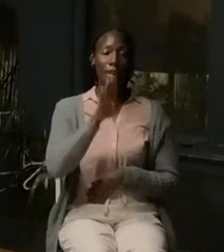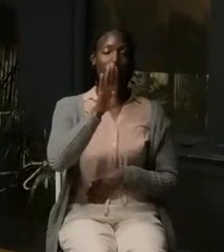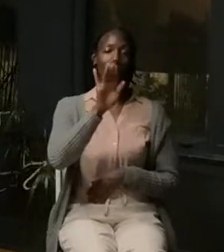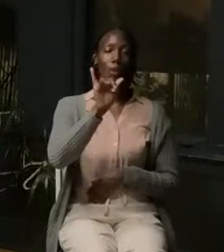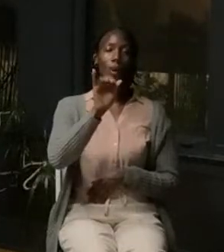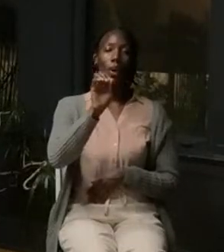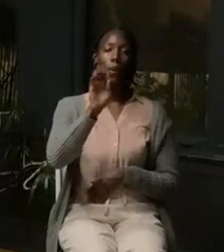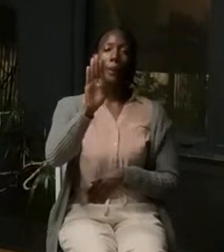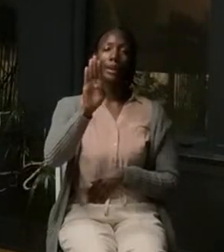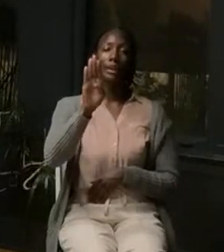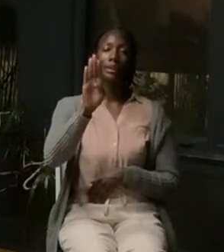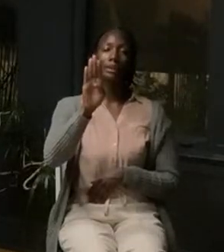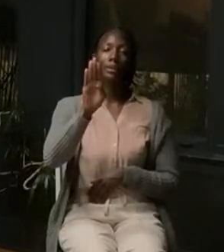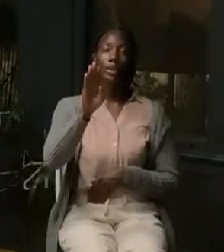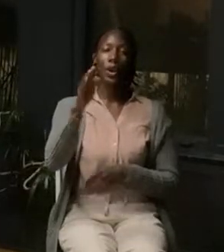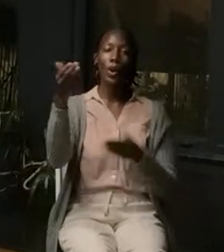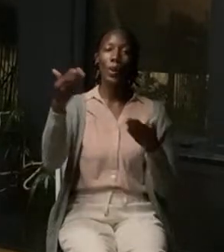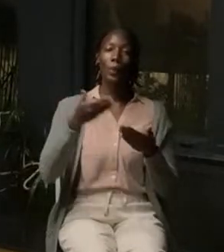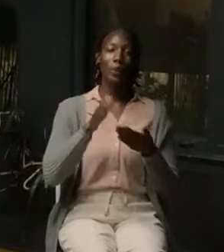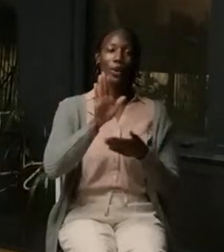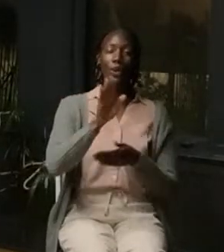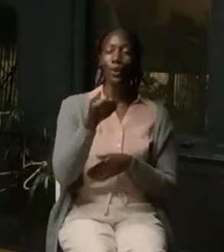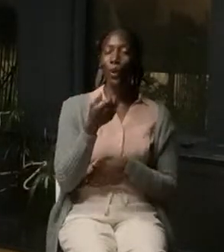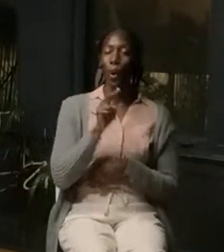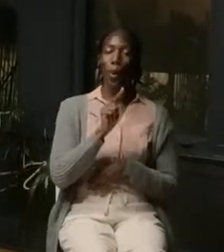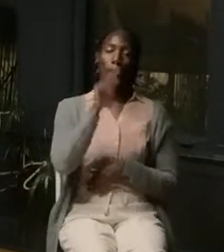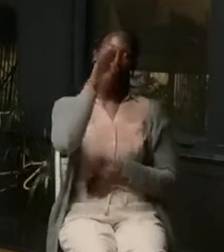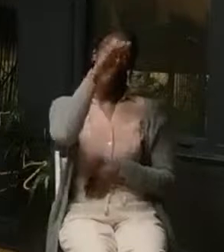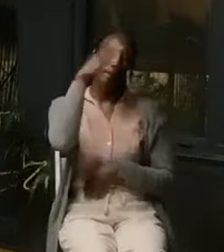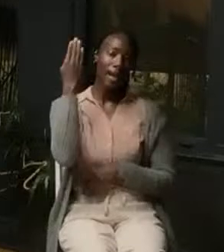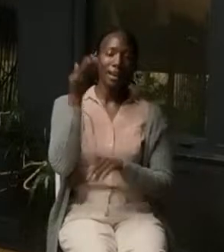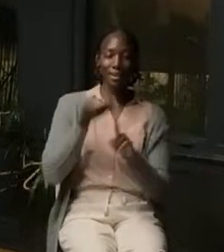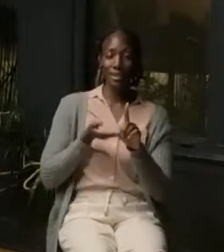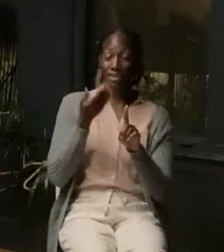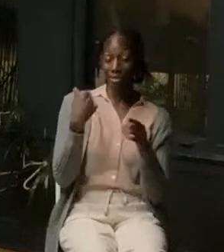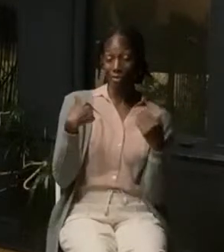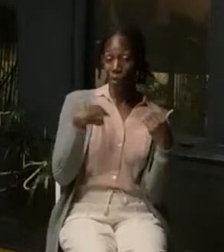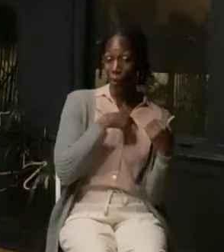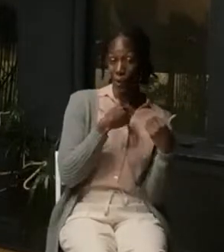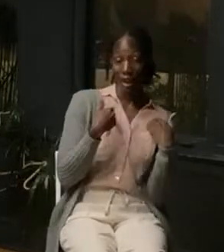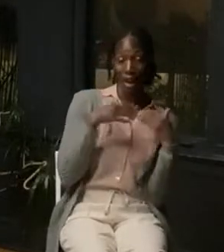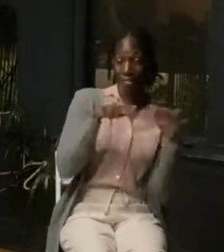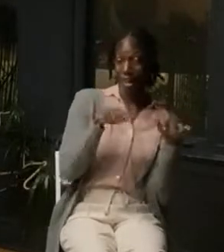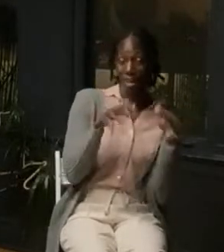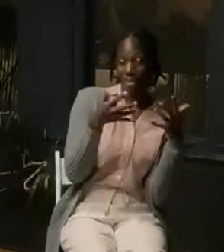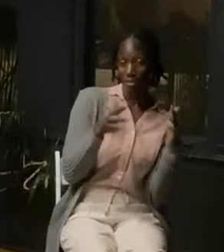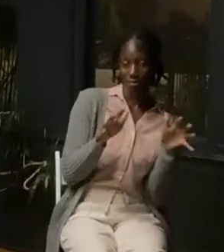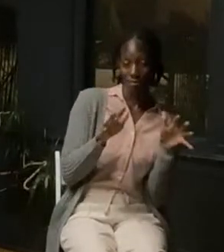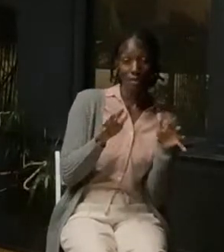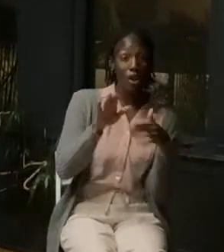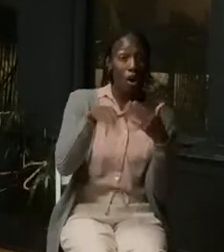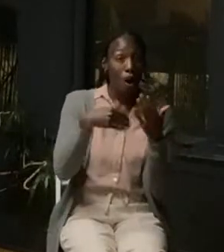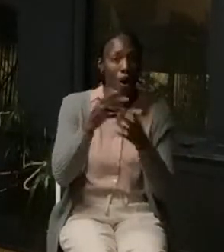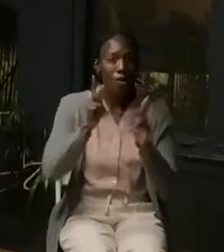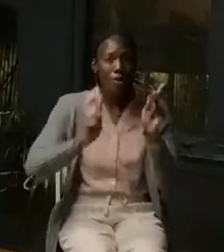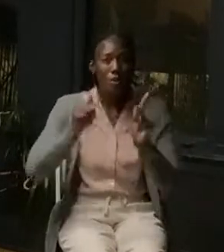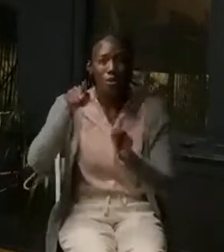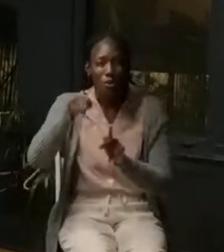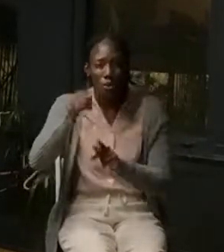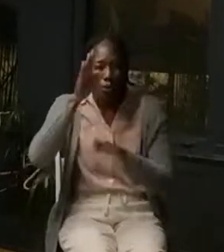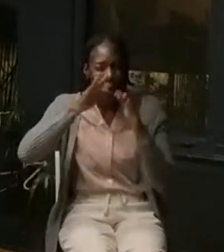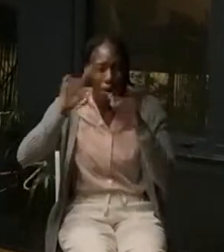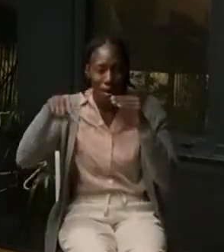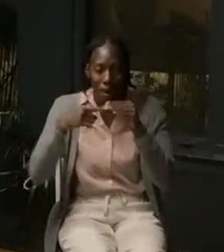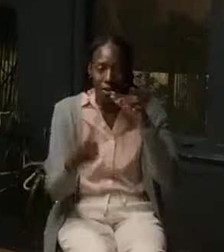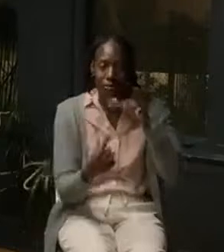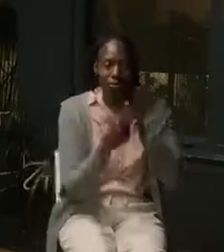BYOB, bring your own blackness. We already got the ice. Everybody who was worried about being